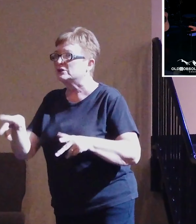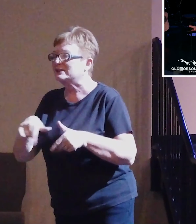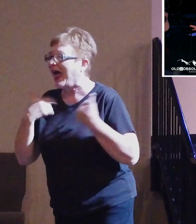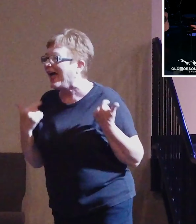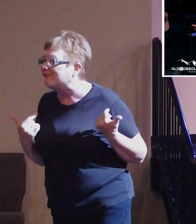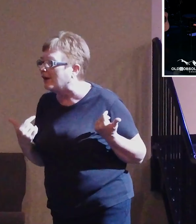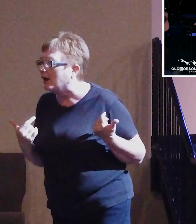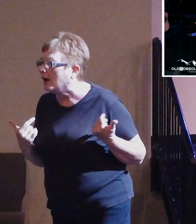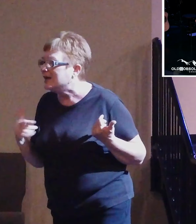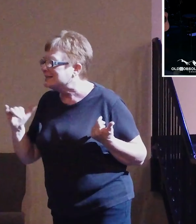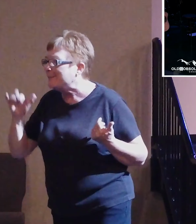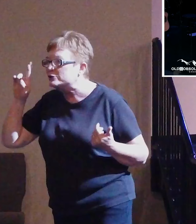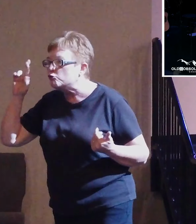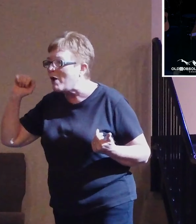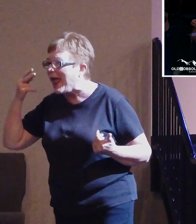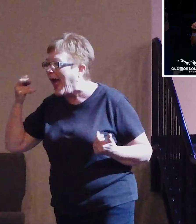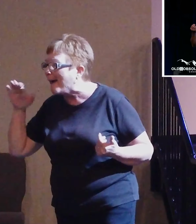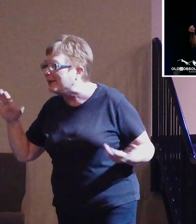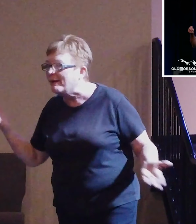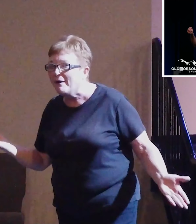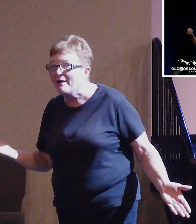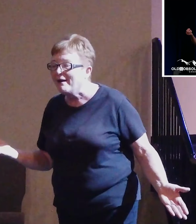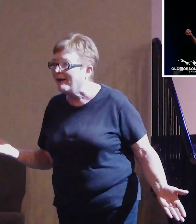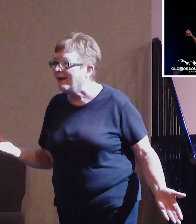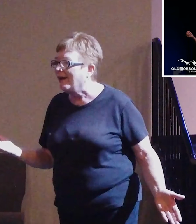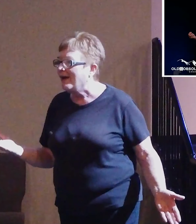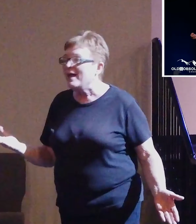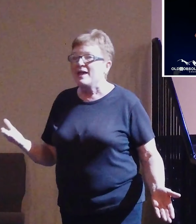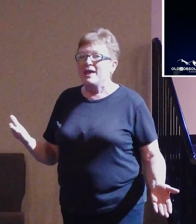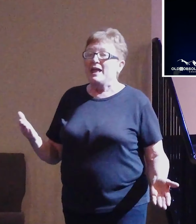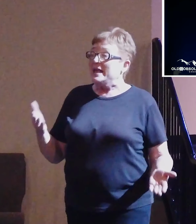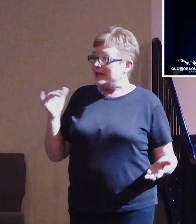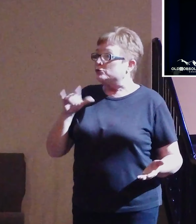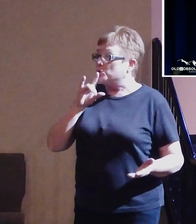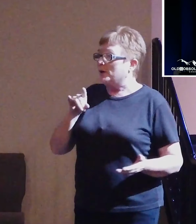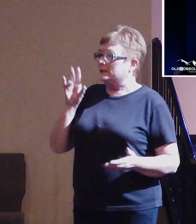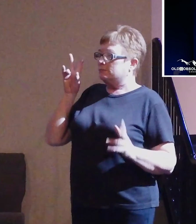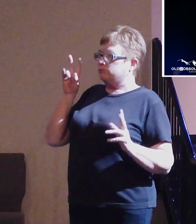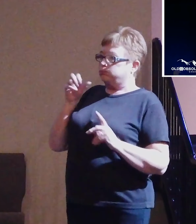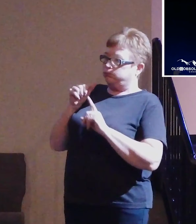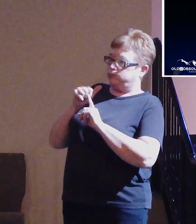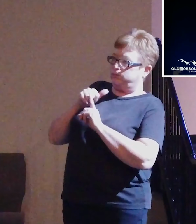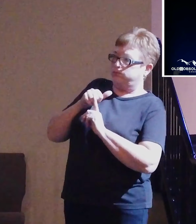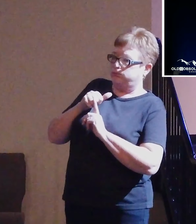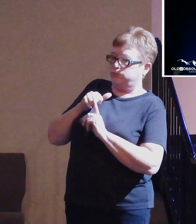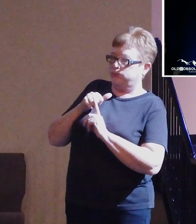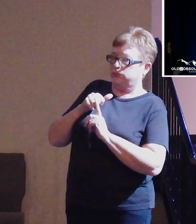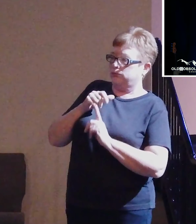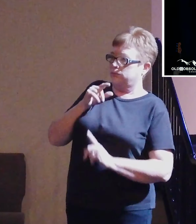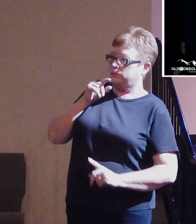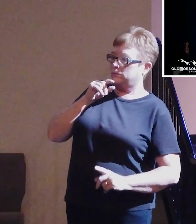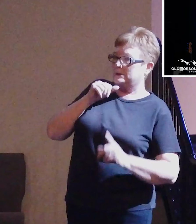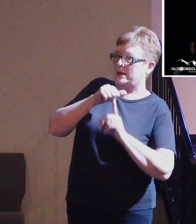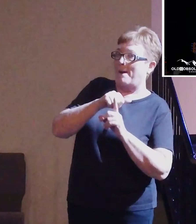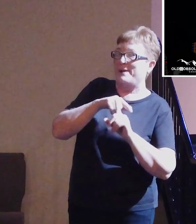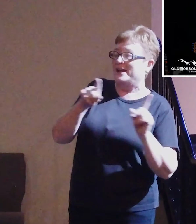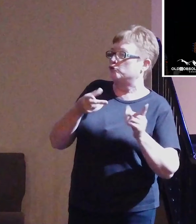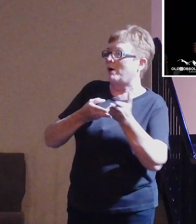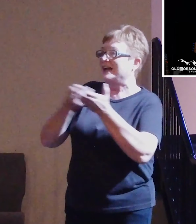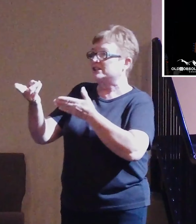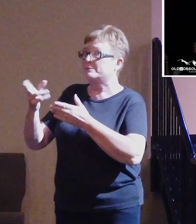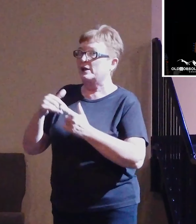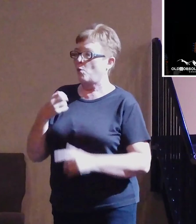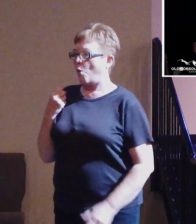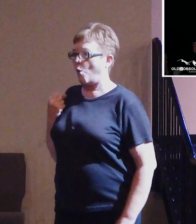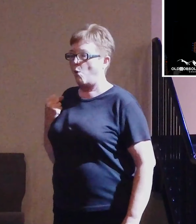So this is a form of deception, but it is a righteous deception. withholding